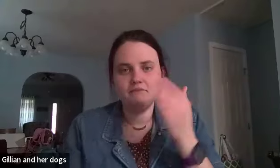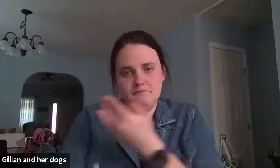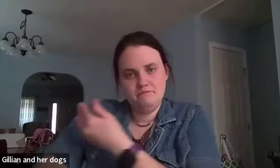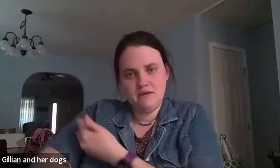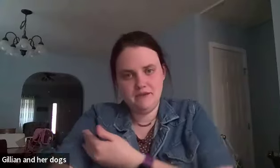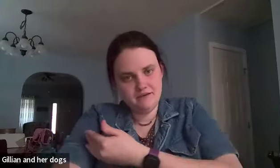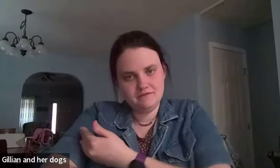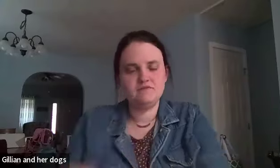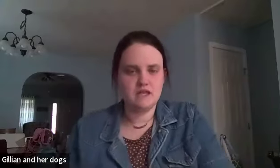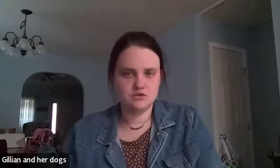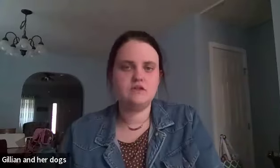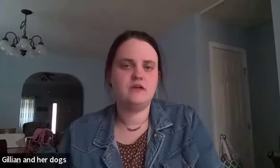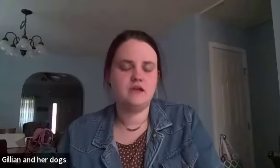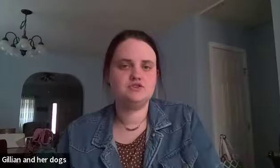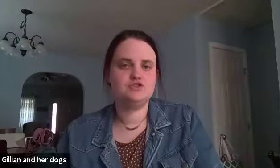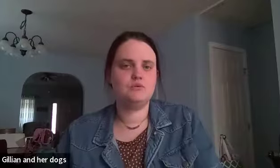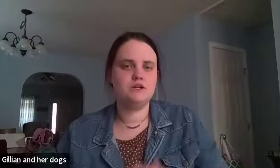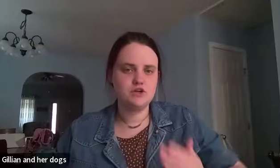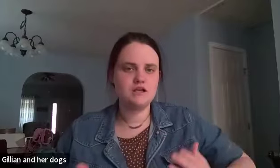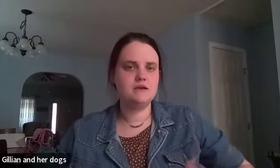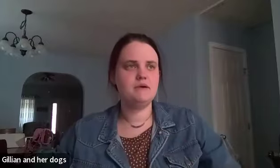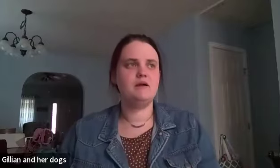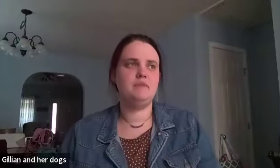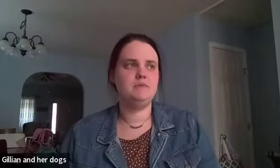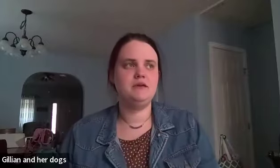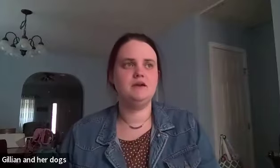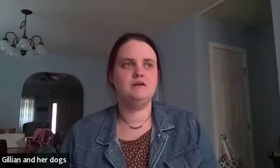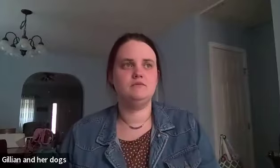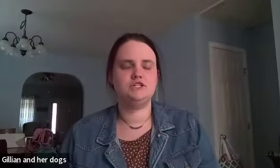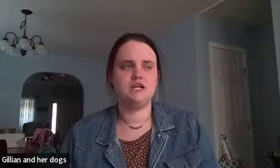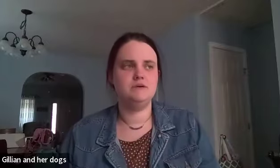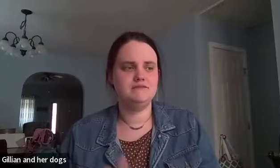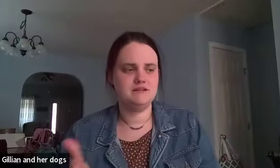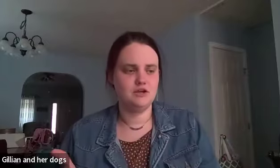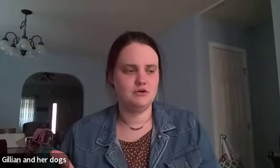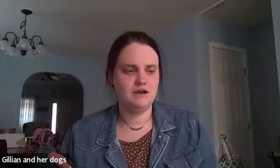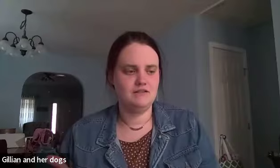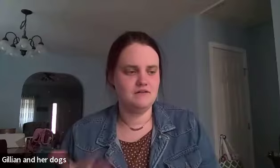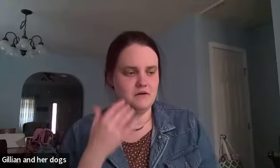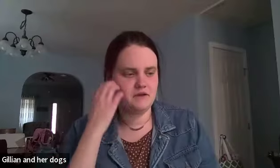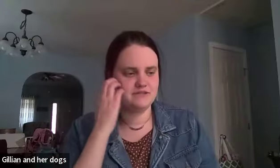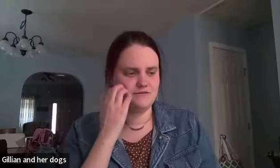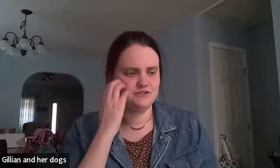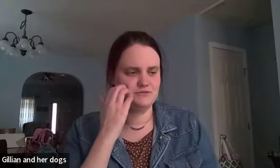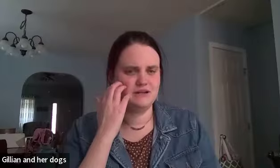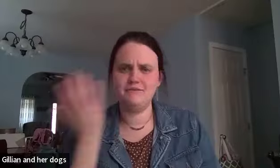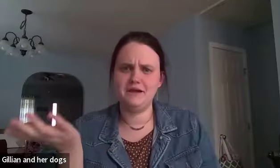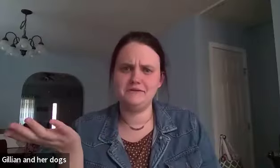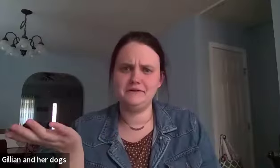cat, baby, that sort of thing. So when you're talking about a baby, which I know we haven't done goat, I love how that was the first one, and then we haven't done